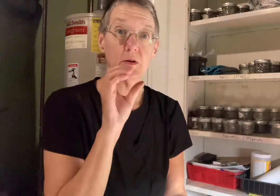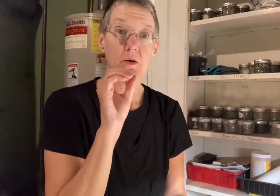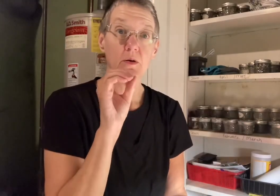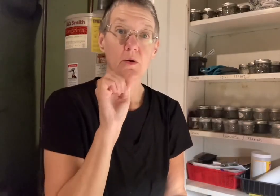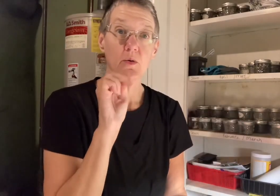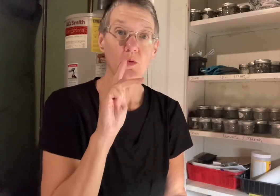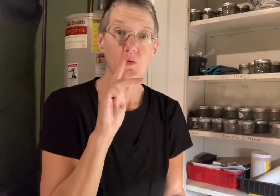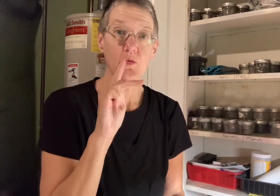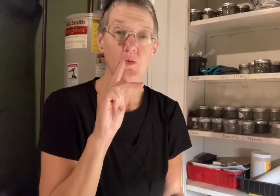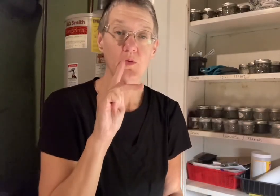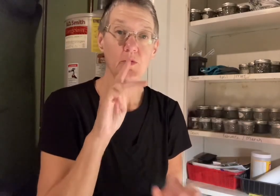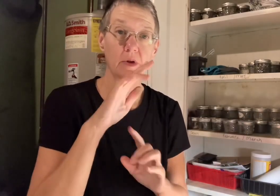lettuce.